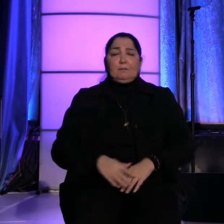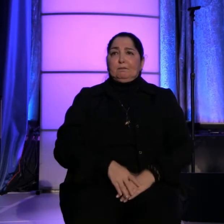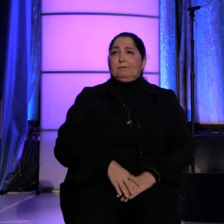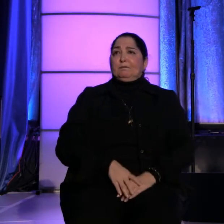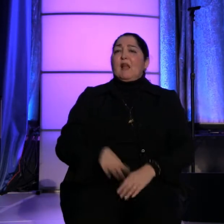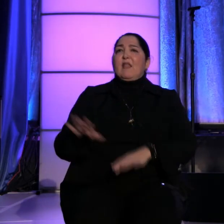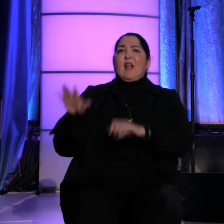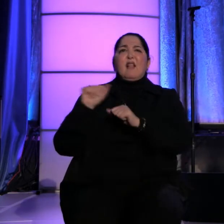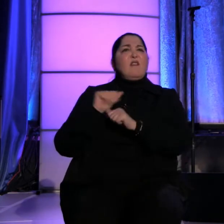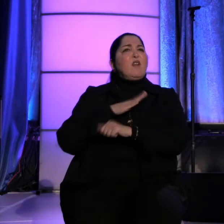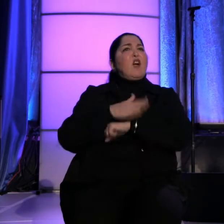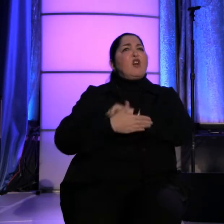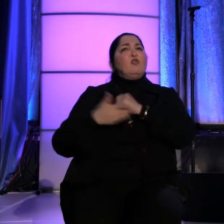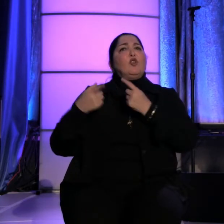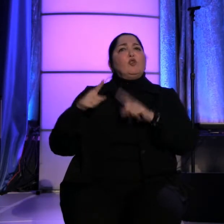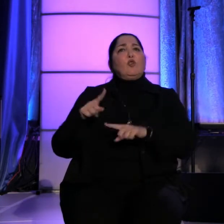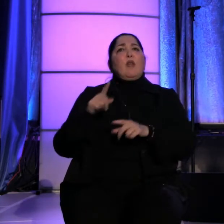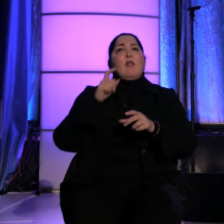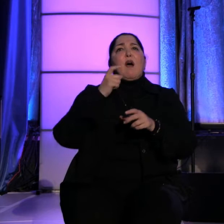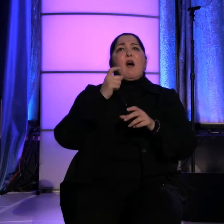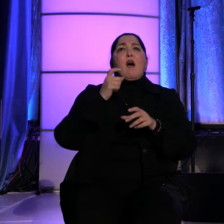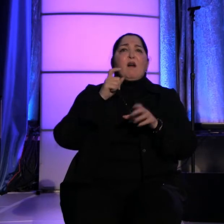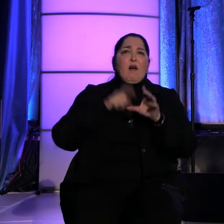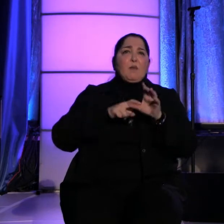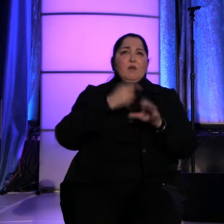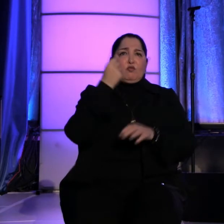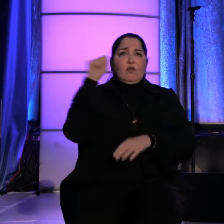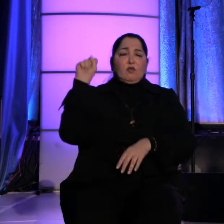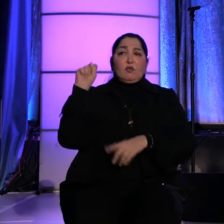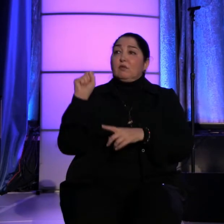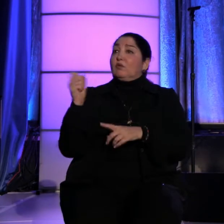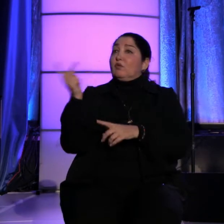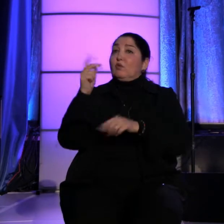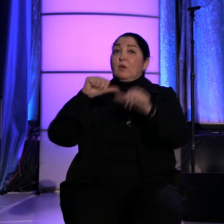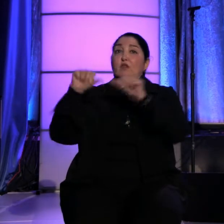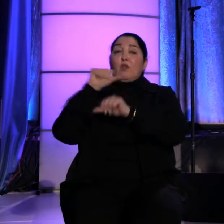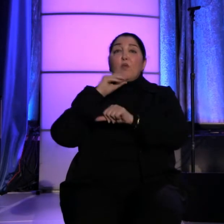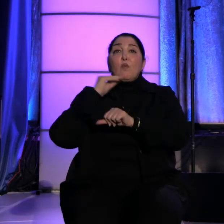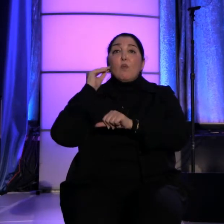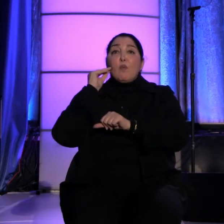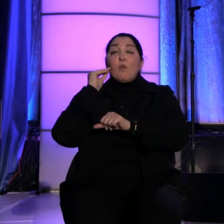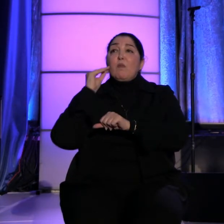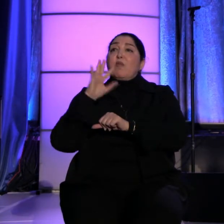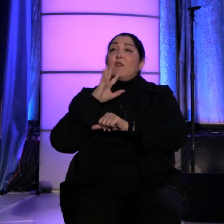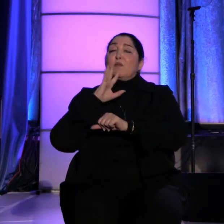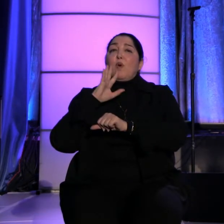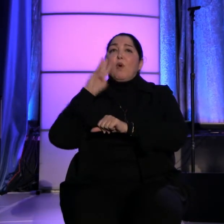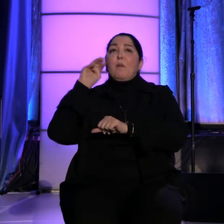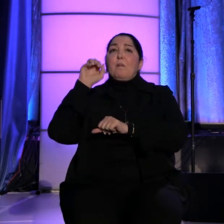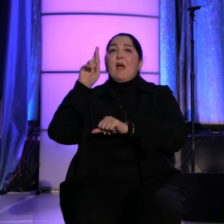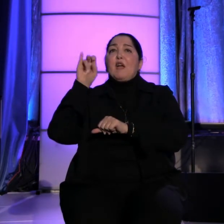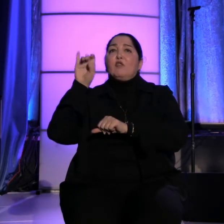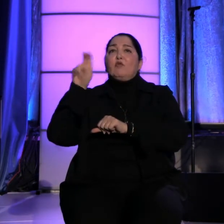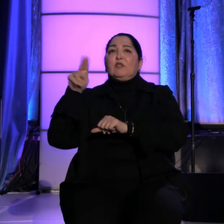during the Communist Revolution. And while they spoke Mandarin to each other at home, I spoke English. They liked to eat bok choy